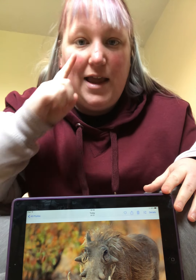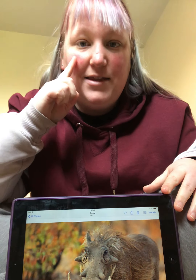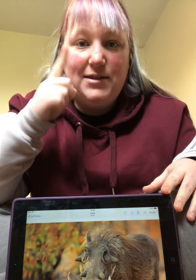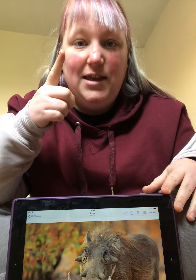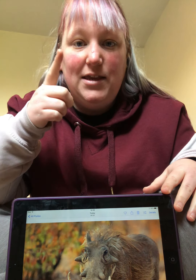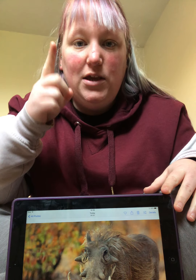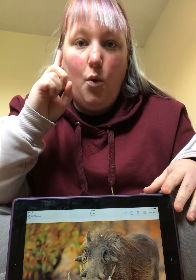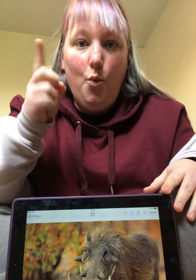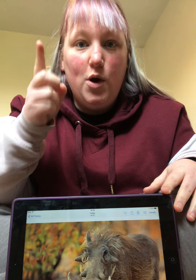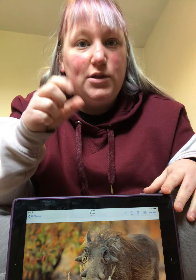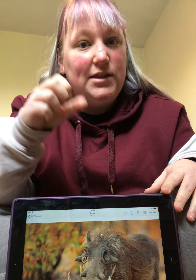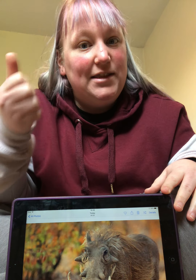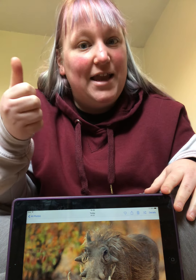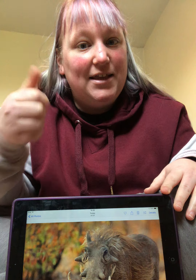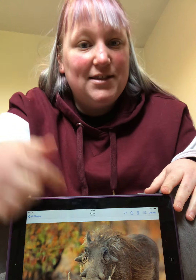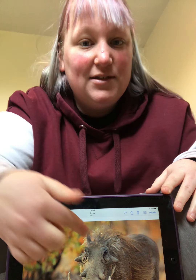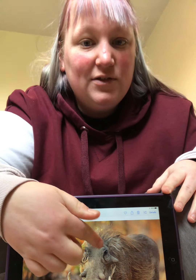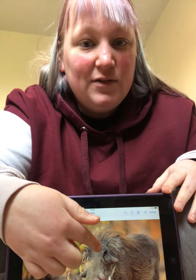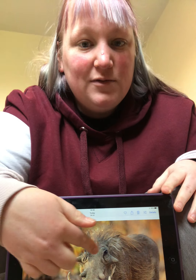Let's see what's next.